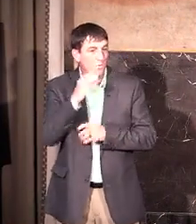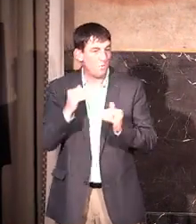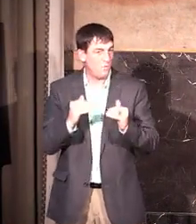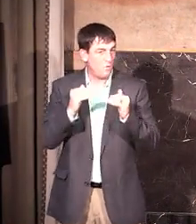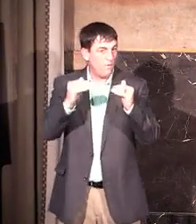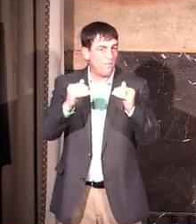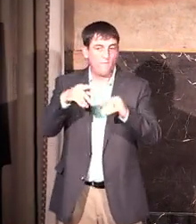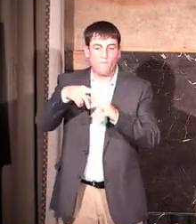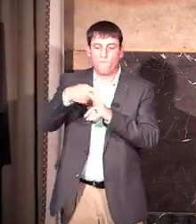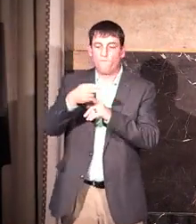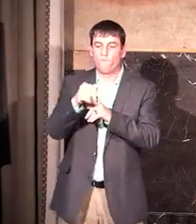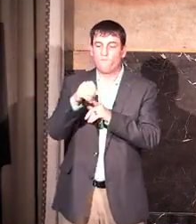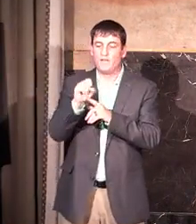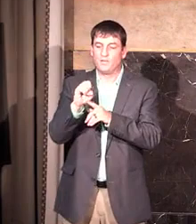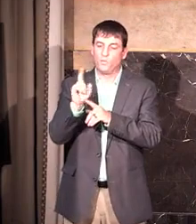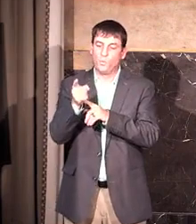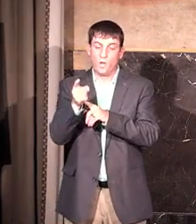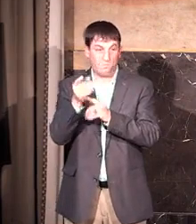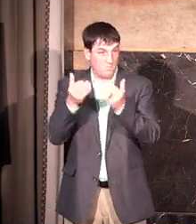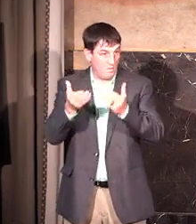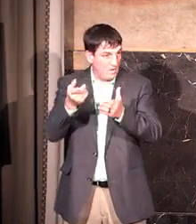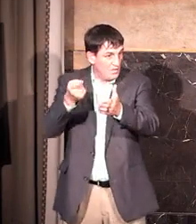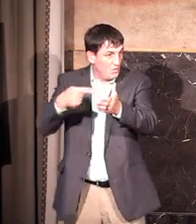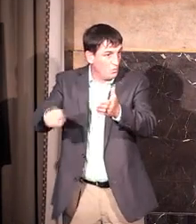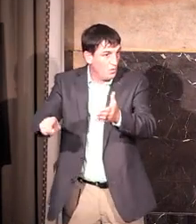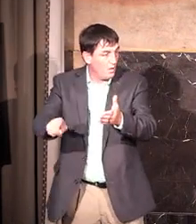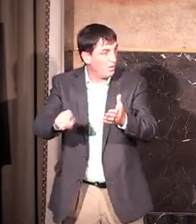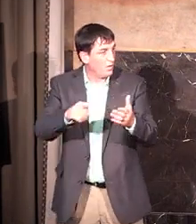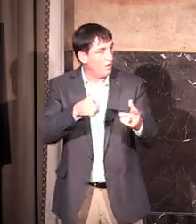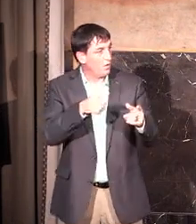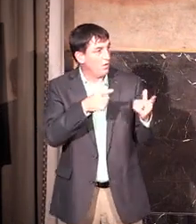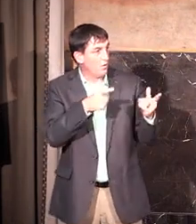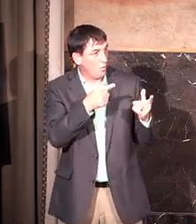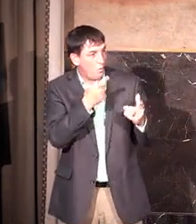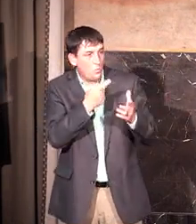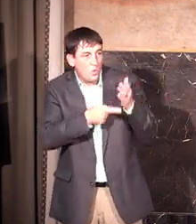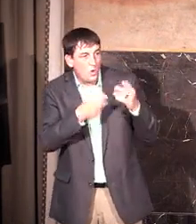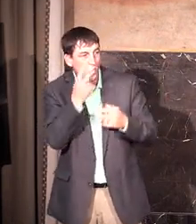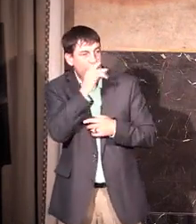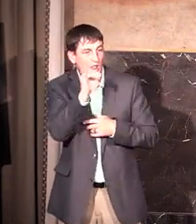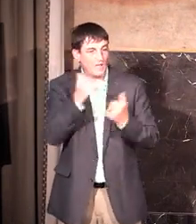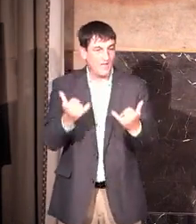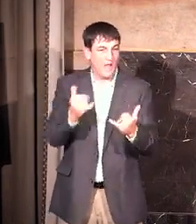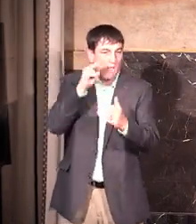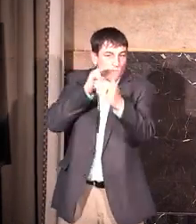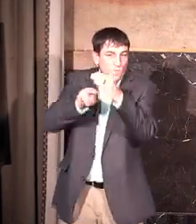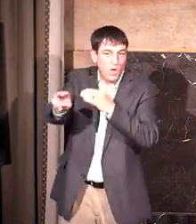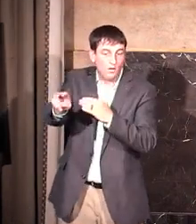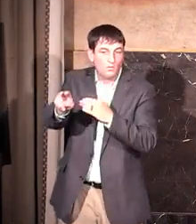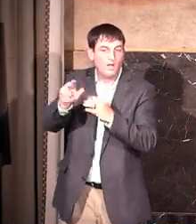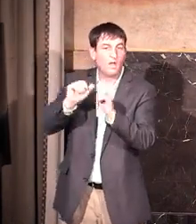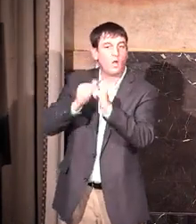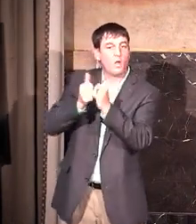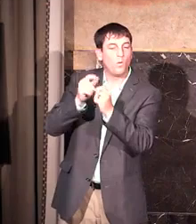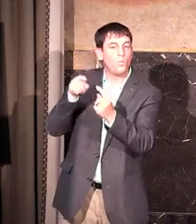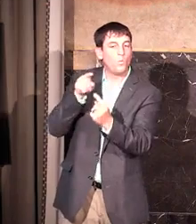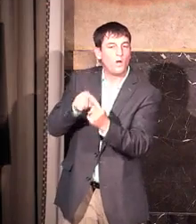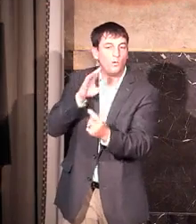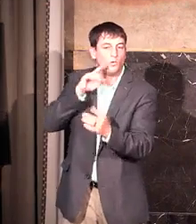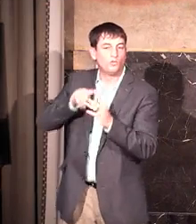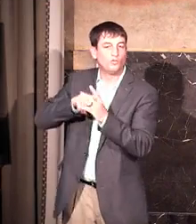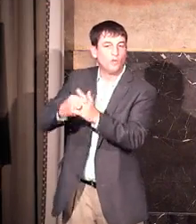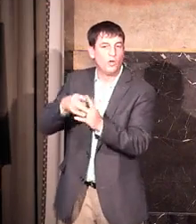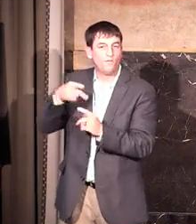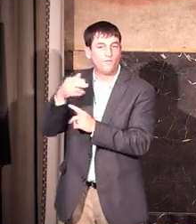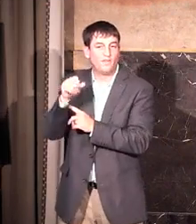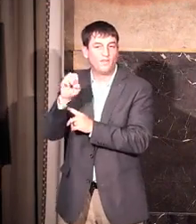late next week. As of today, as of this very moment, what is that forecast looking like of being able to get to phase 1 come May 16th? Yeah, you know, I don't